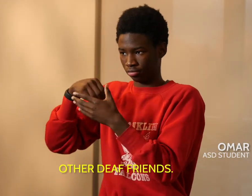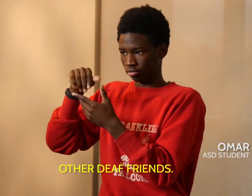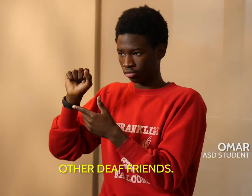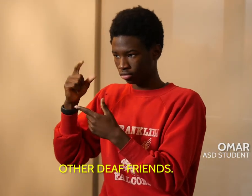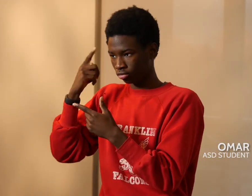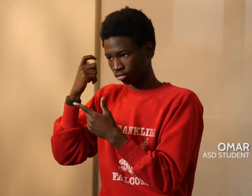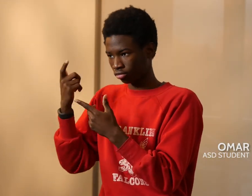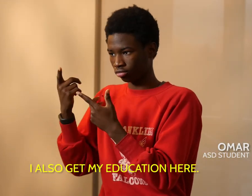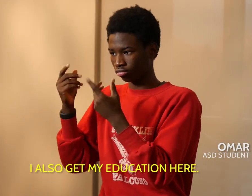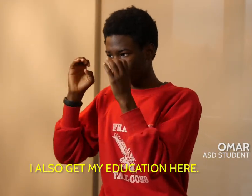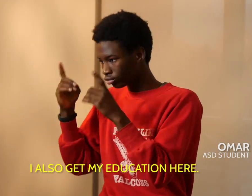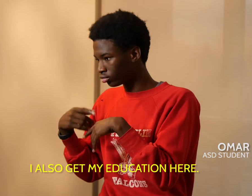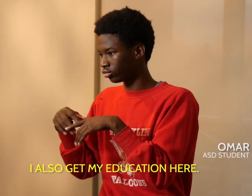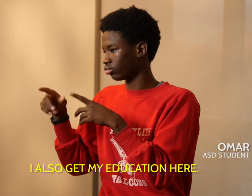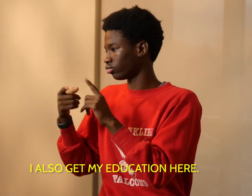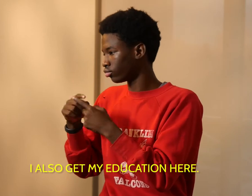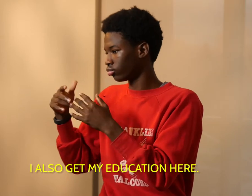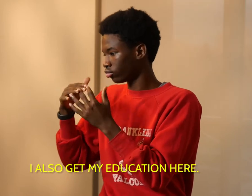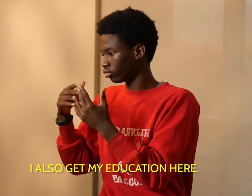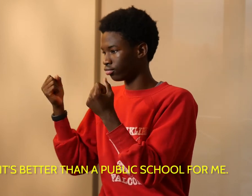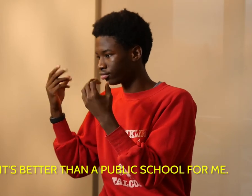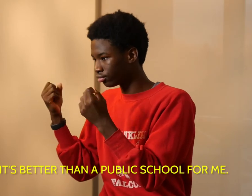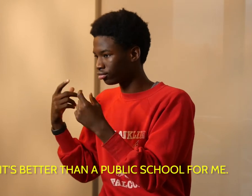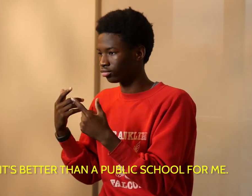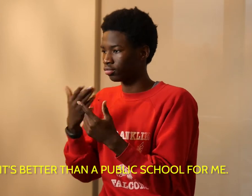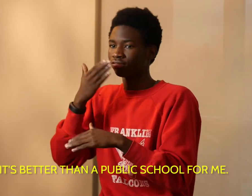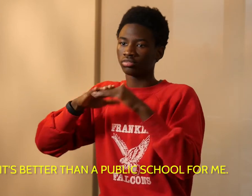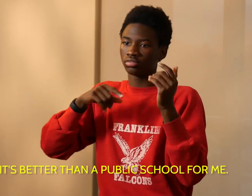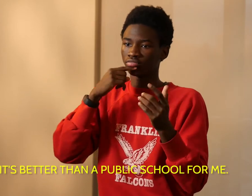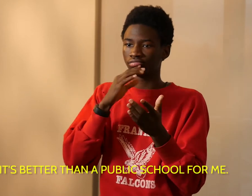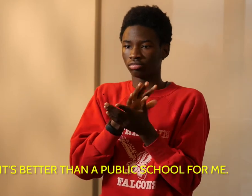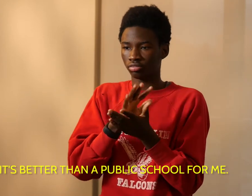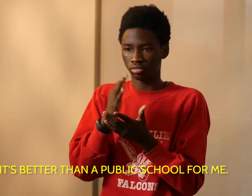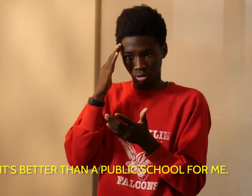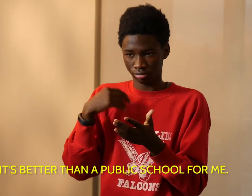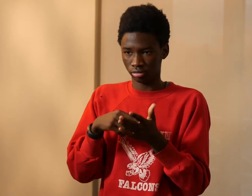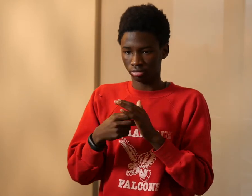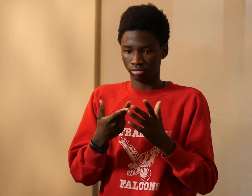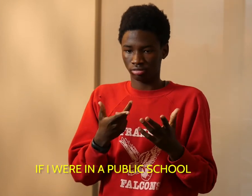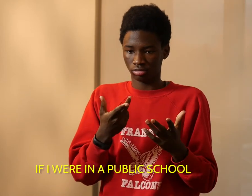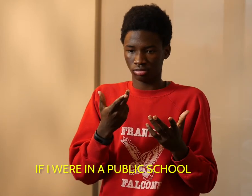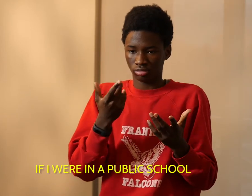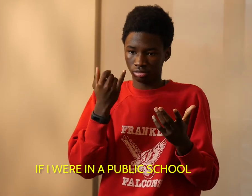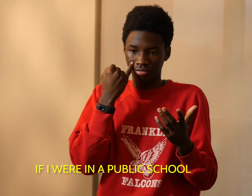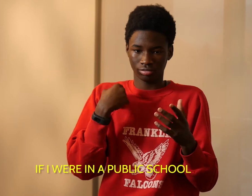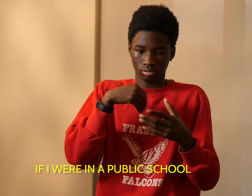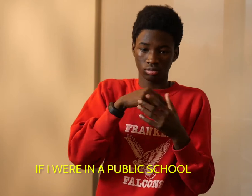friends. I also get in my education here. It's better than a public school for me. If I were in a public school,